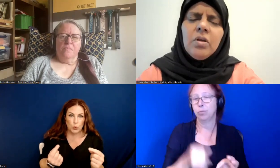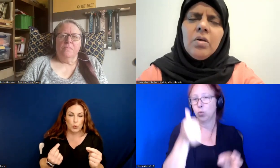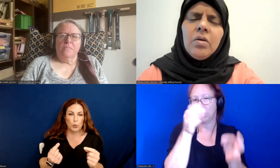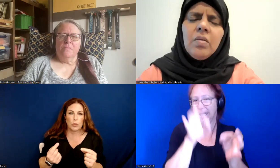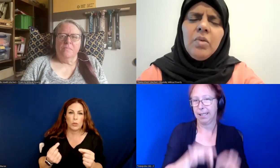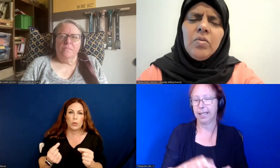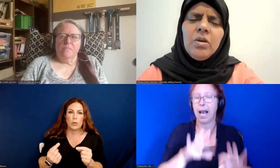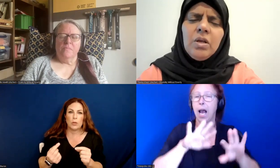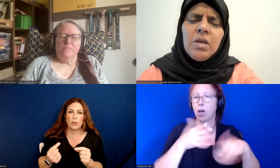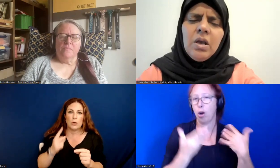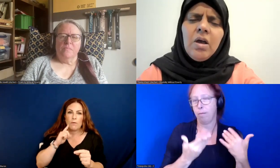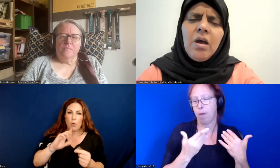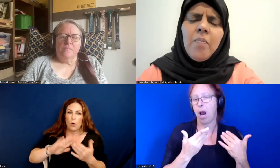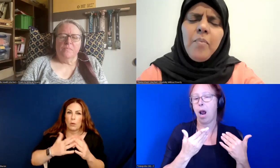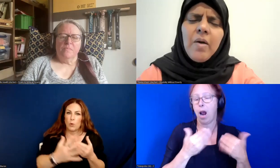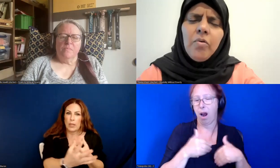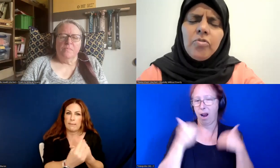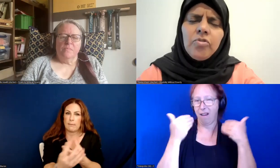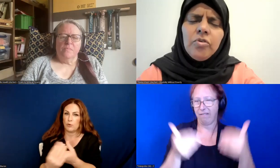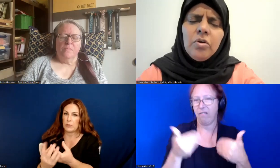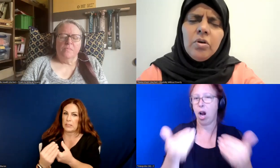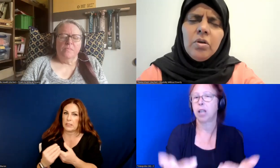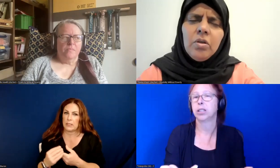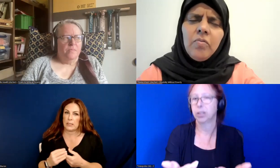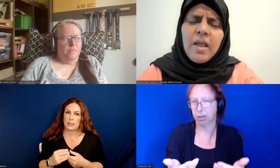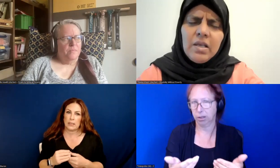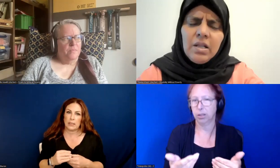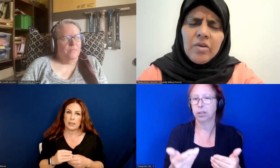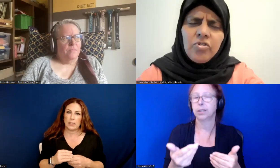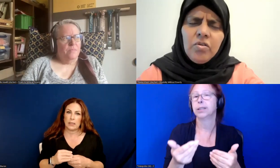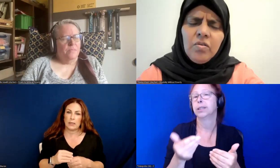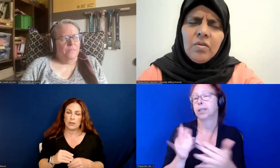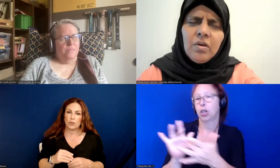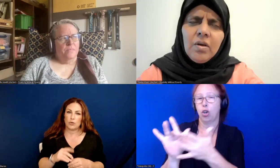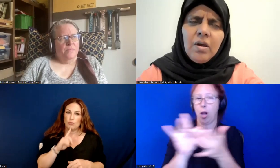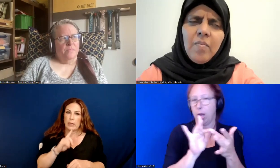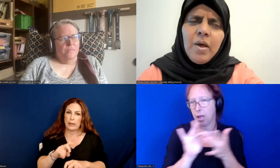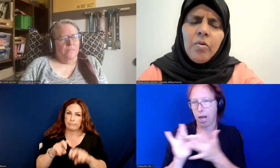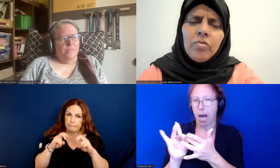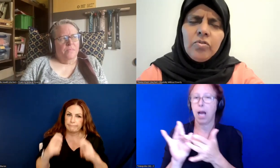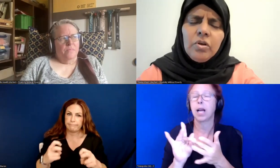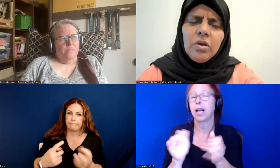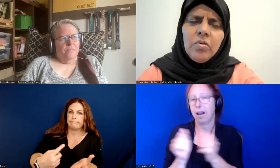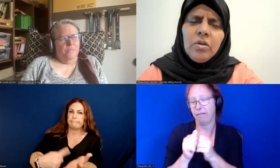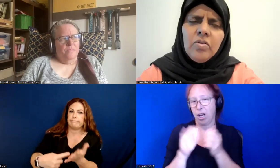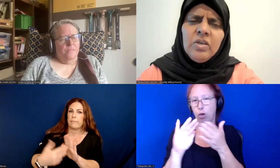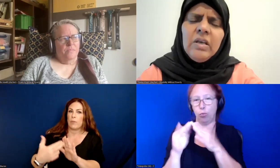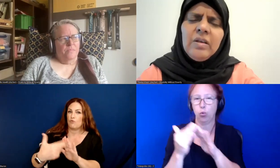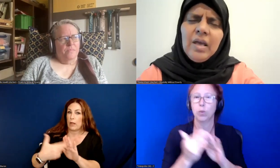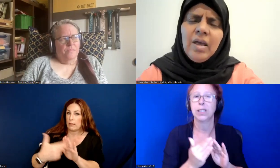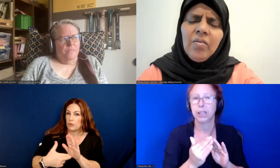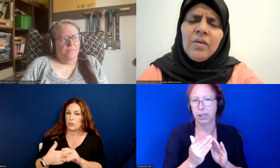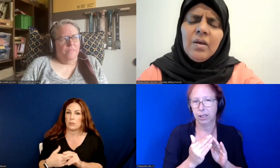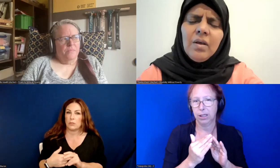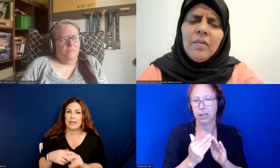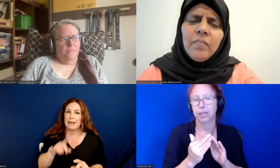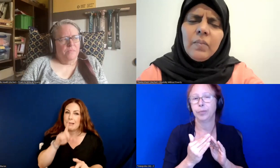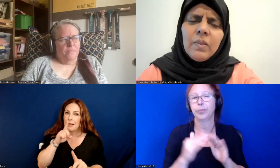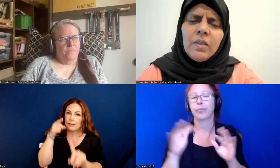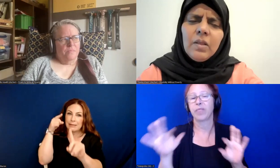talking to the community about the regulations, about the